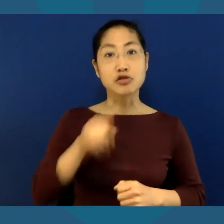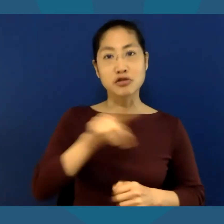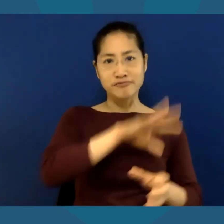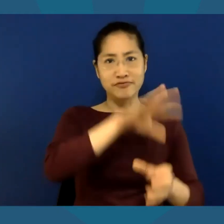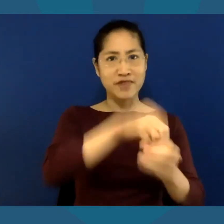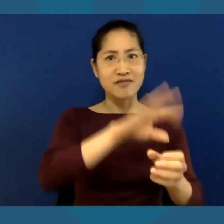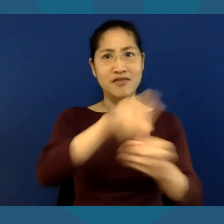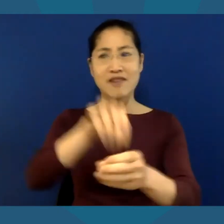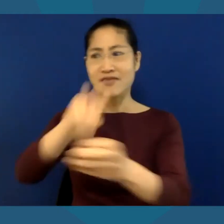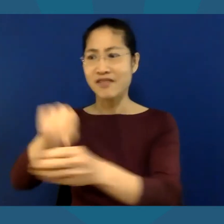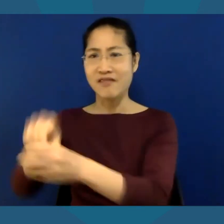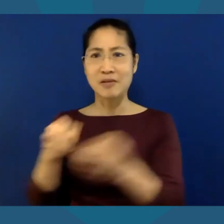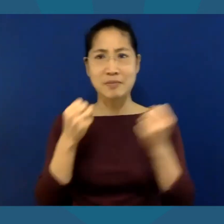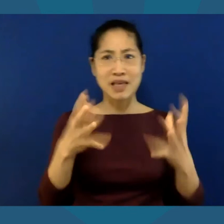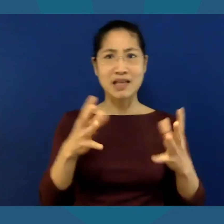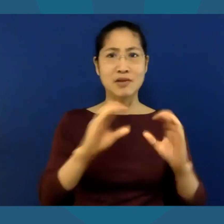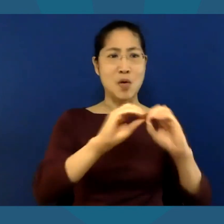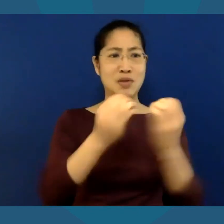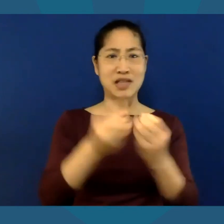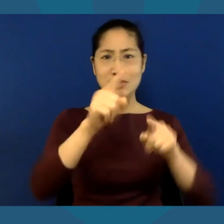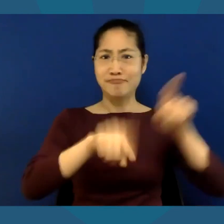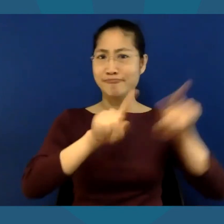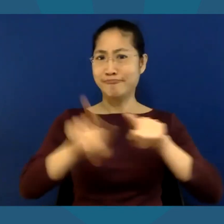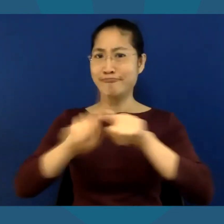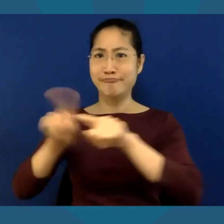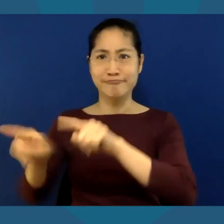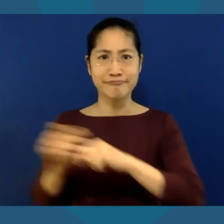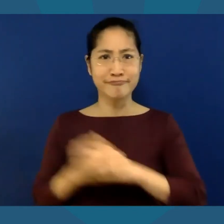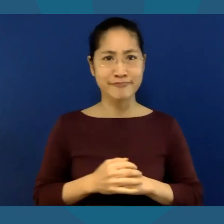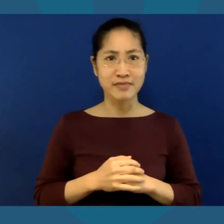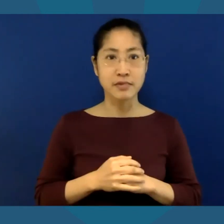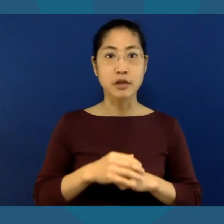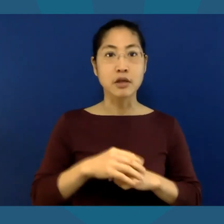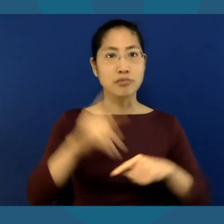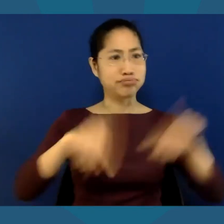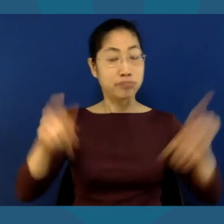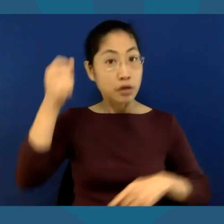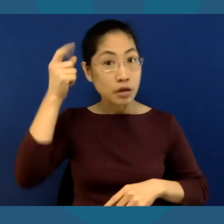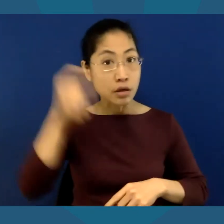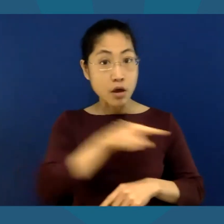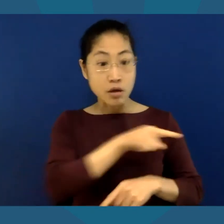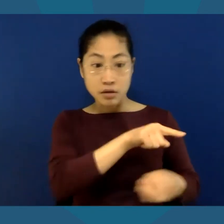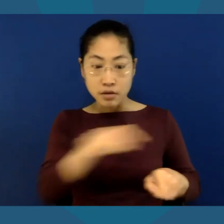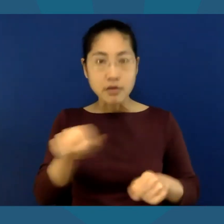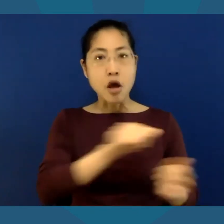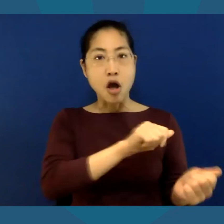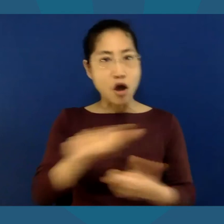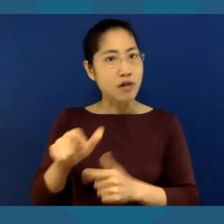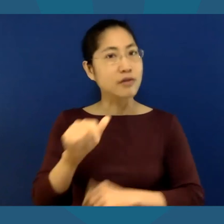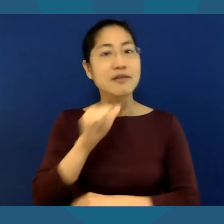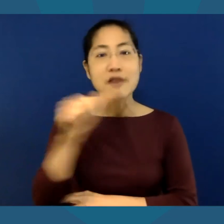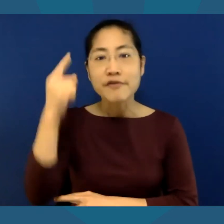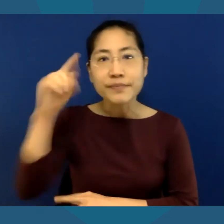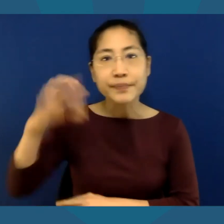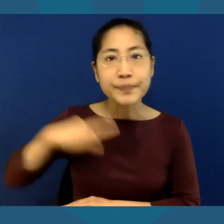Recognized as a representative with the highest of integrity, Rosanna serves on a variety of not-for-profit